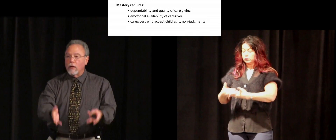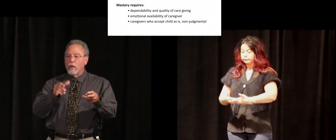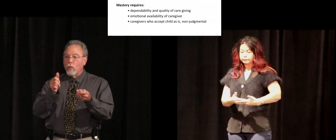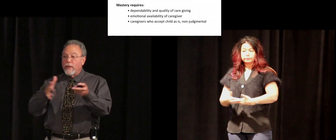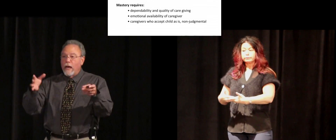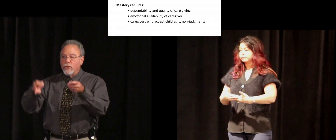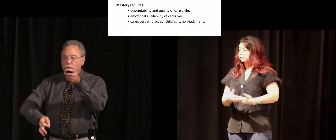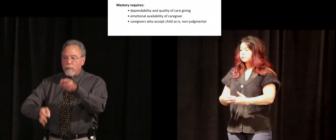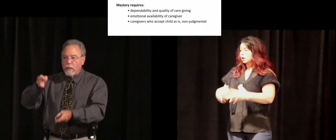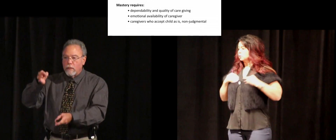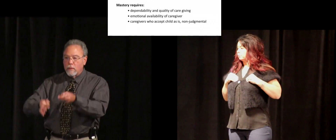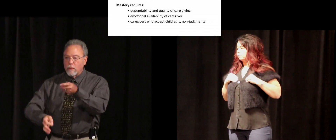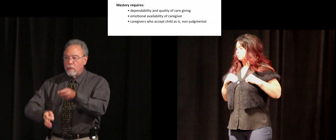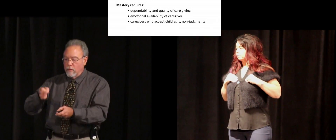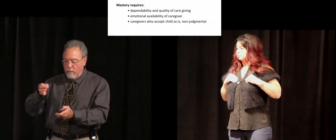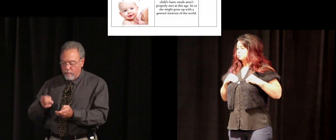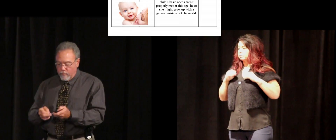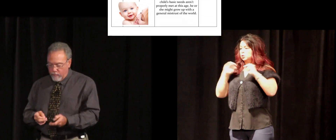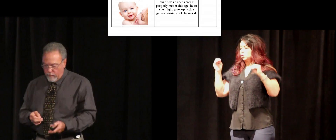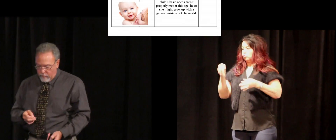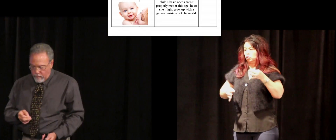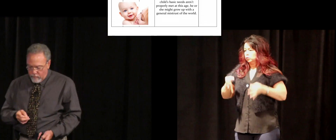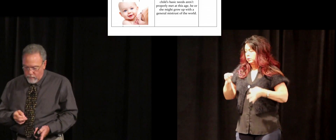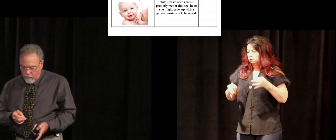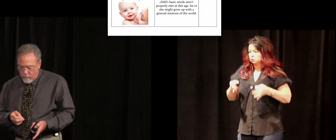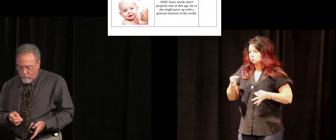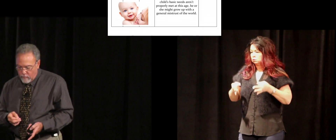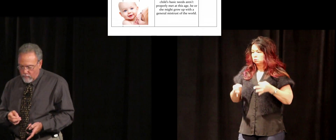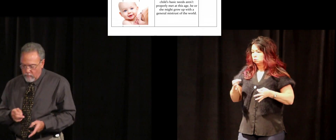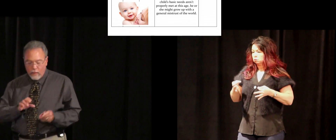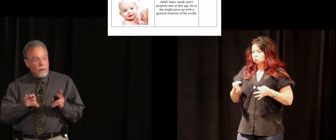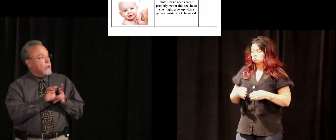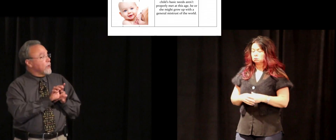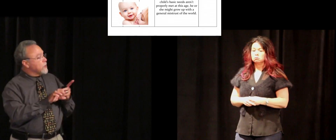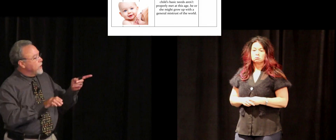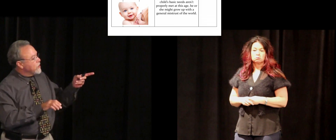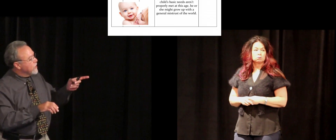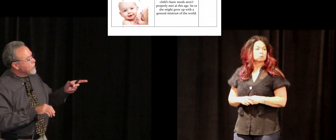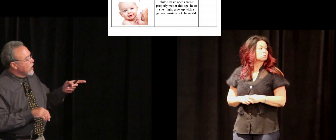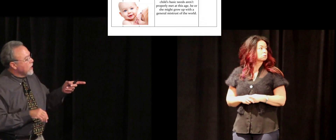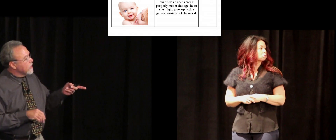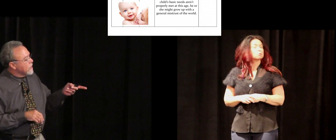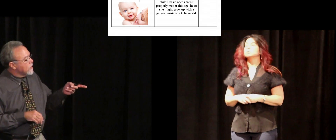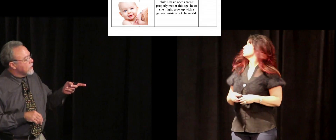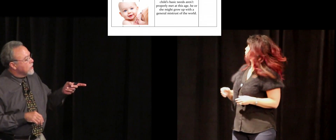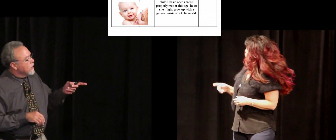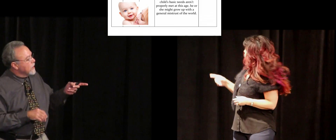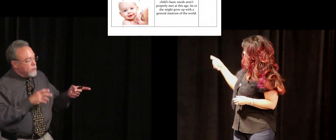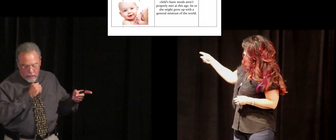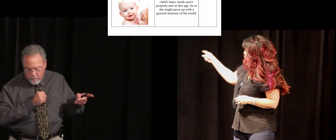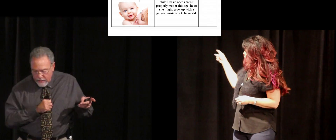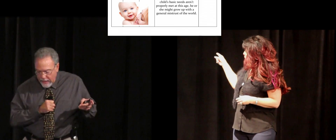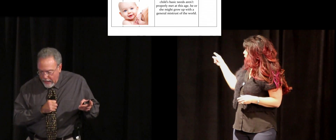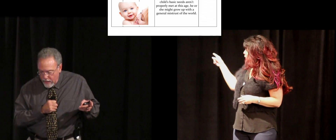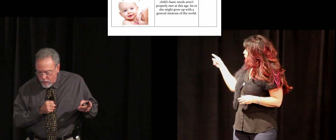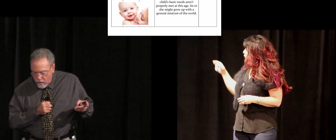And parents' reaction to deafness. Who is a parent of a deaf, hard of hearing, deaf-blind child? Raise your